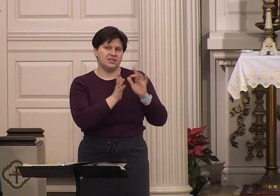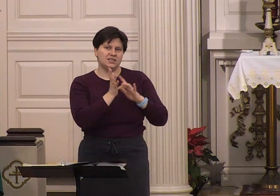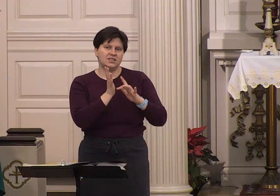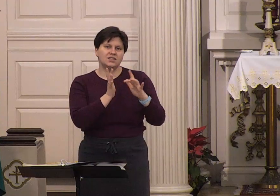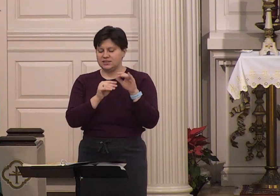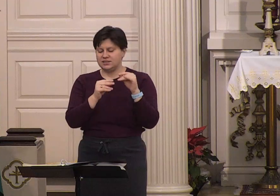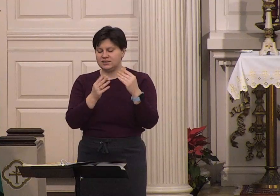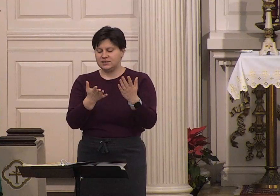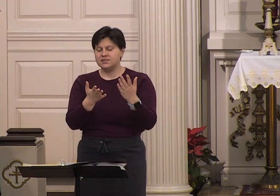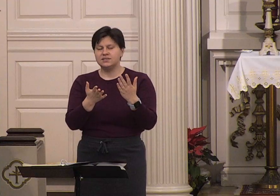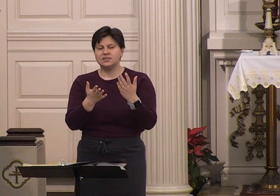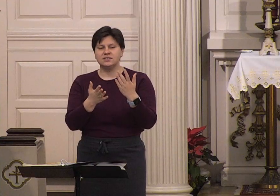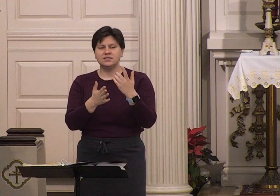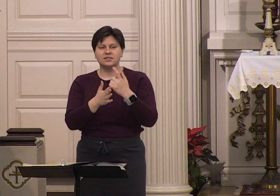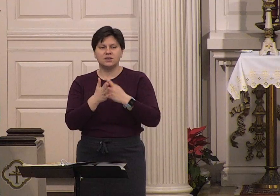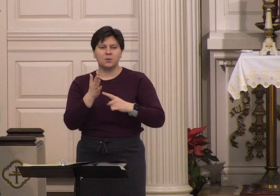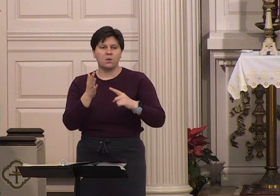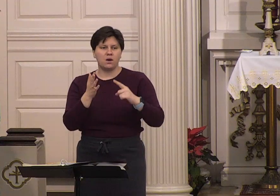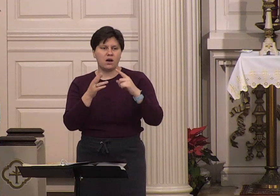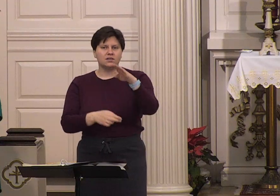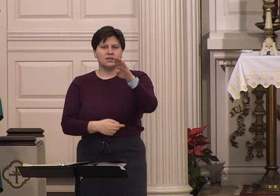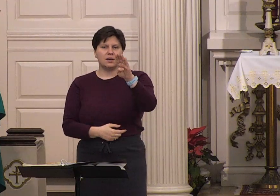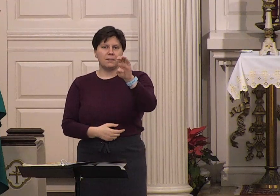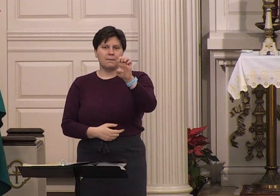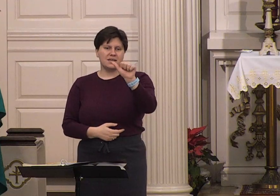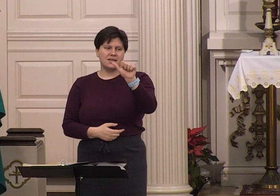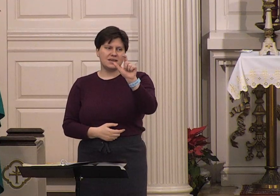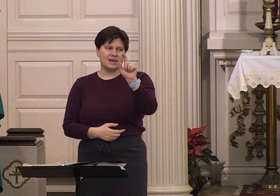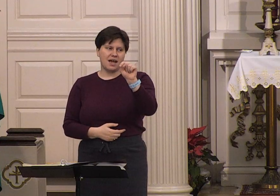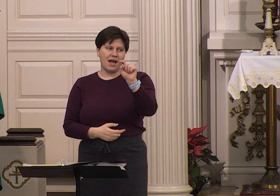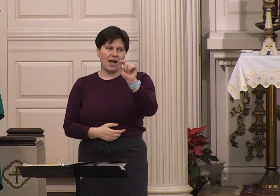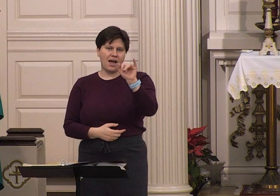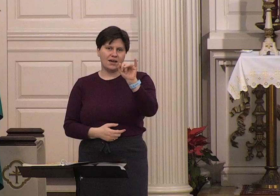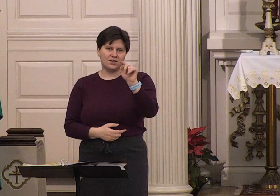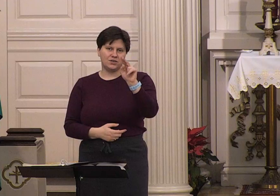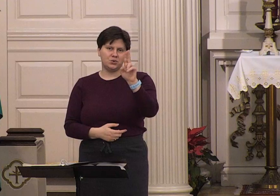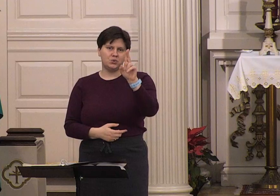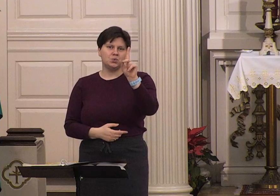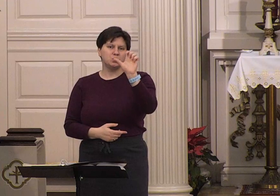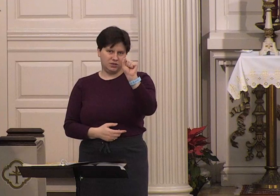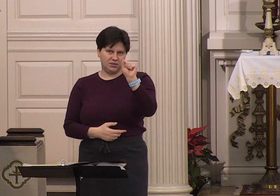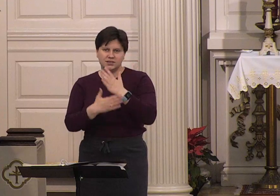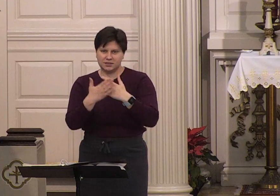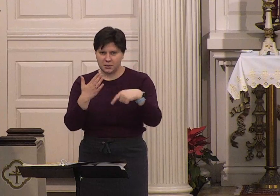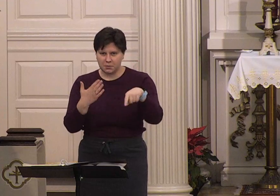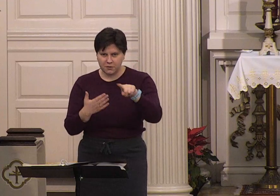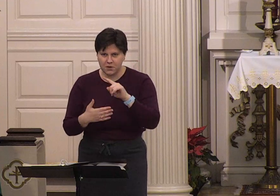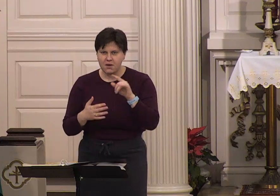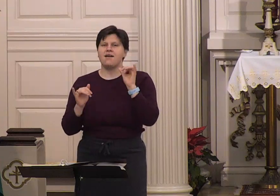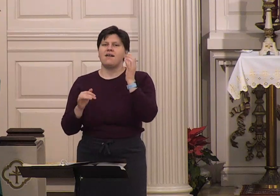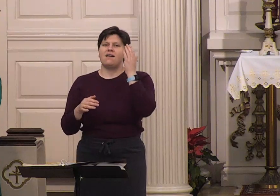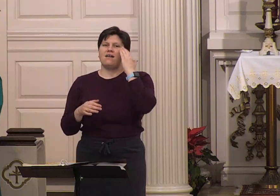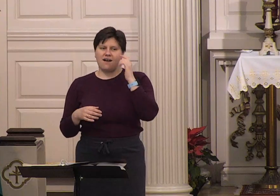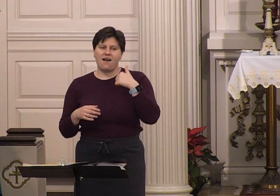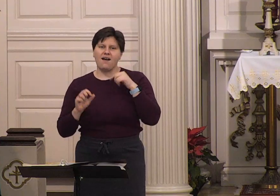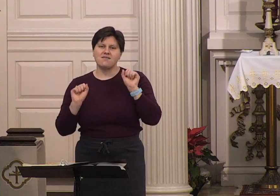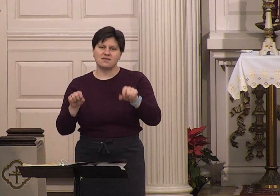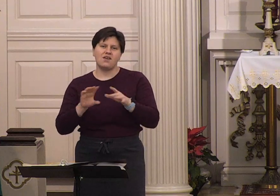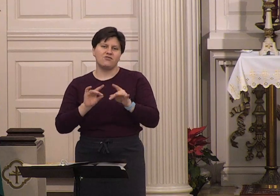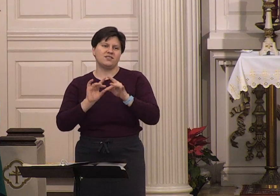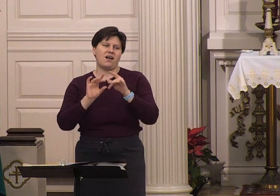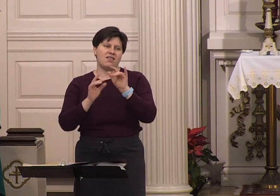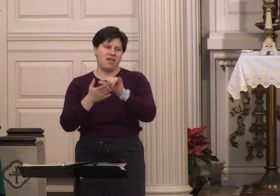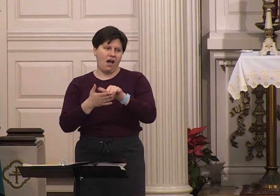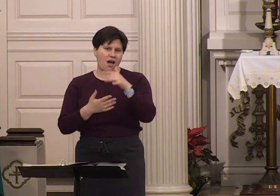known as his Beatitudes. And some of you, I'm sure, may be able to recite them from